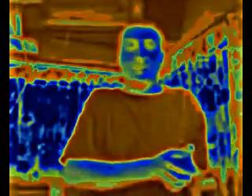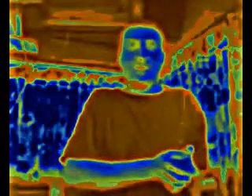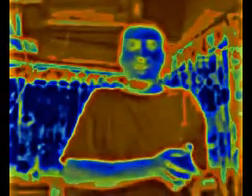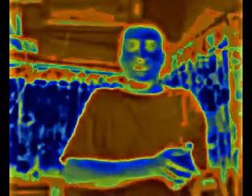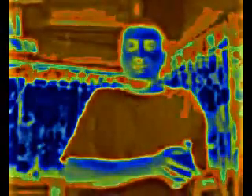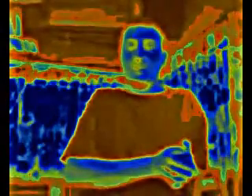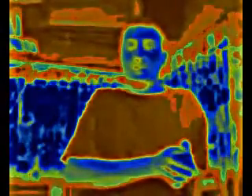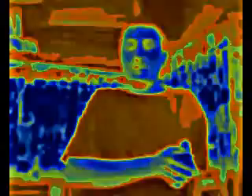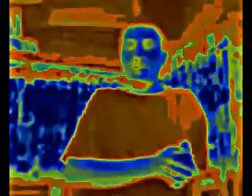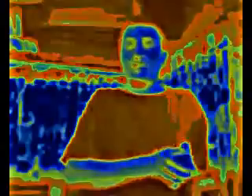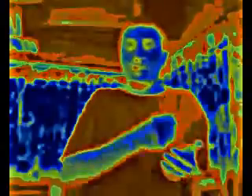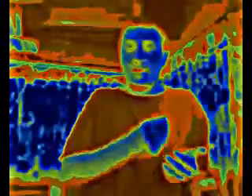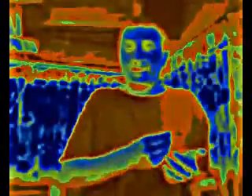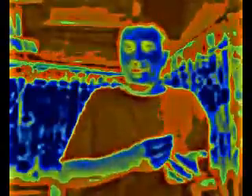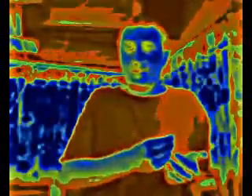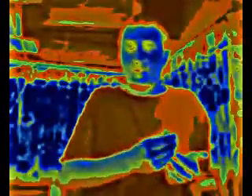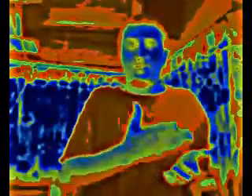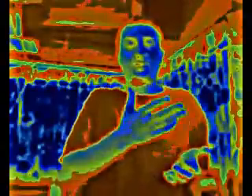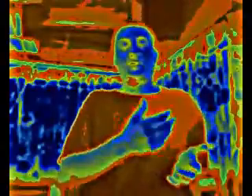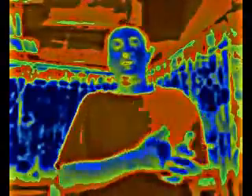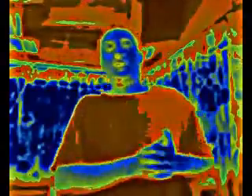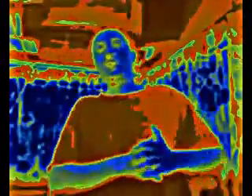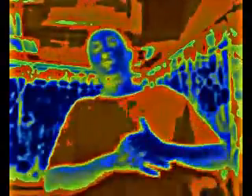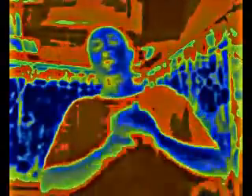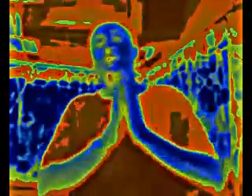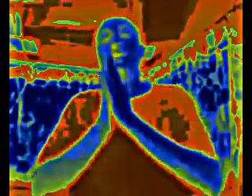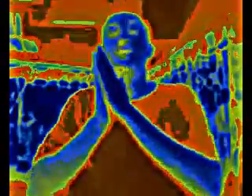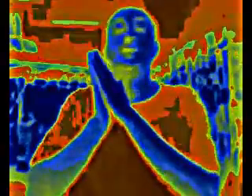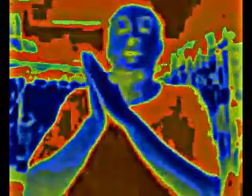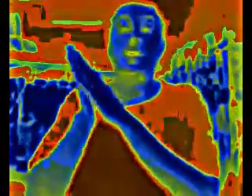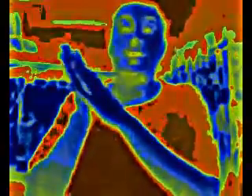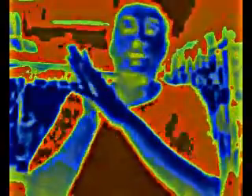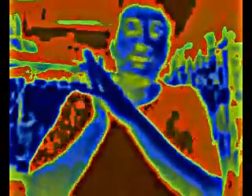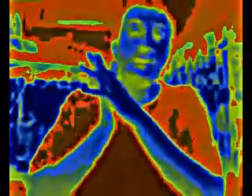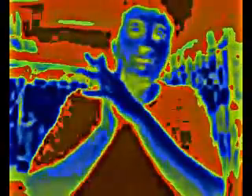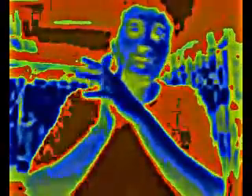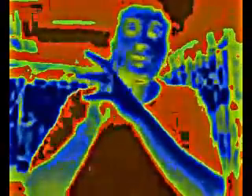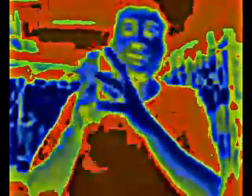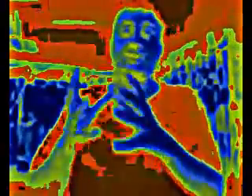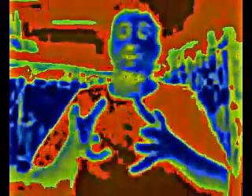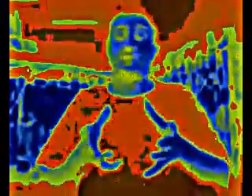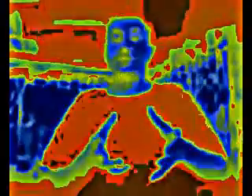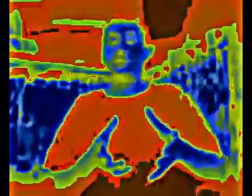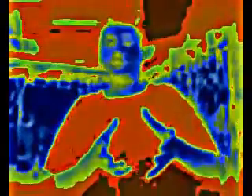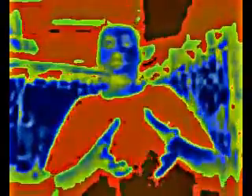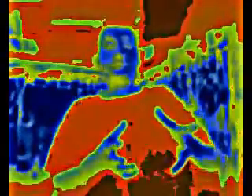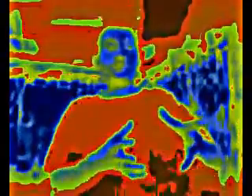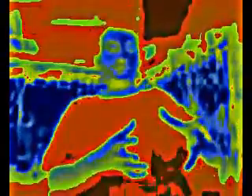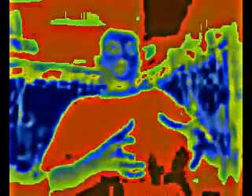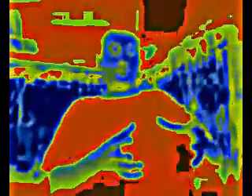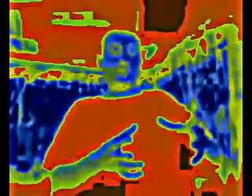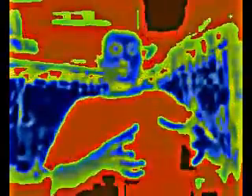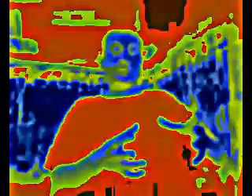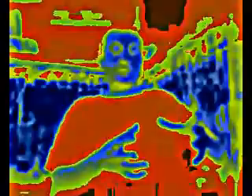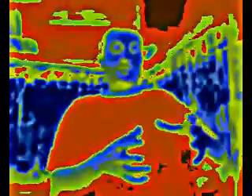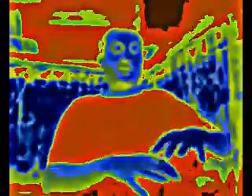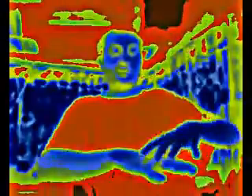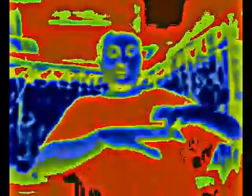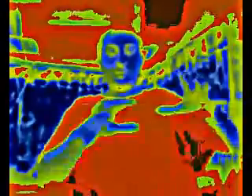get tax money. They're elected... Okay. So there's actually special districts, too. So there are some districts where it